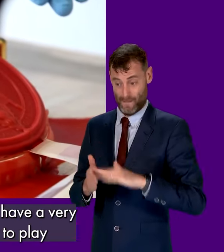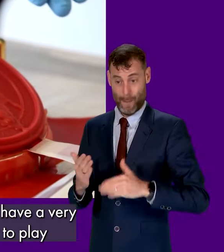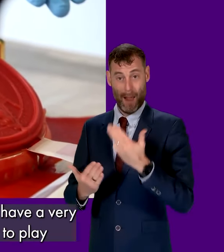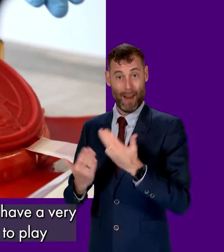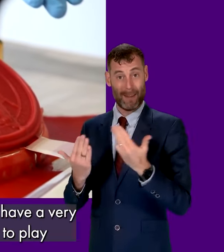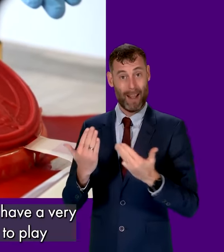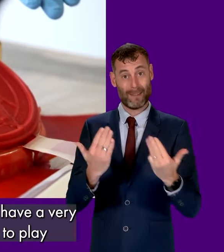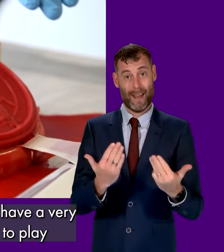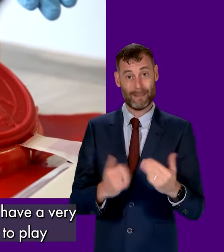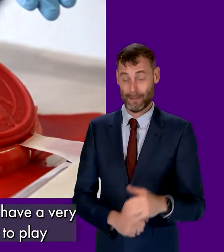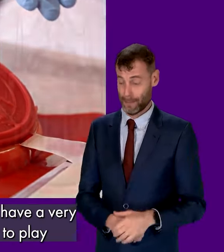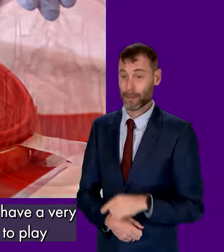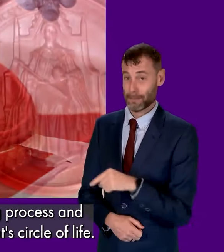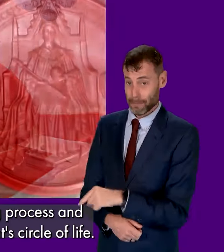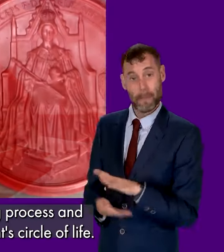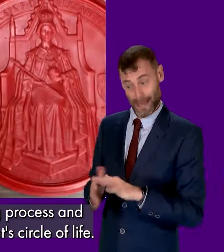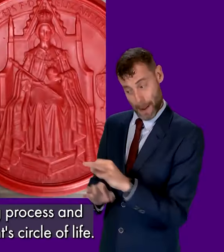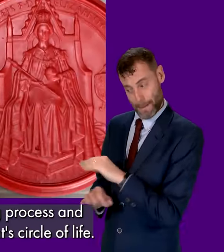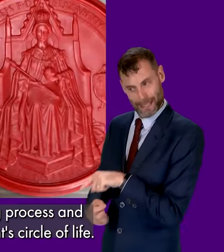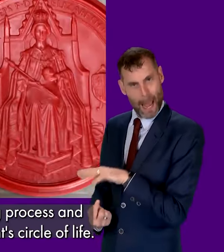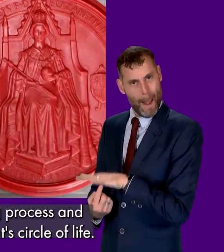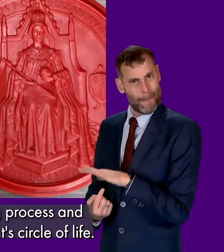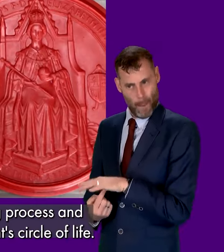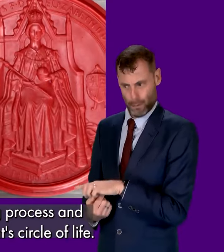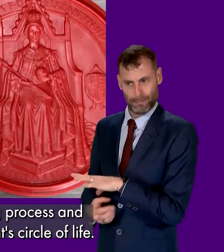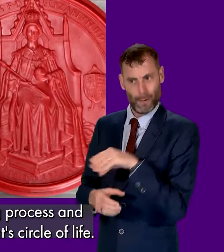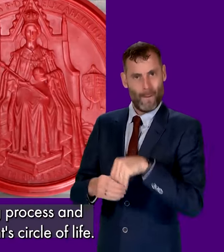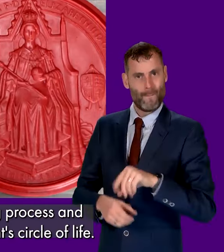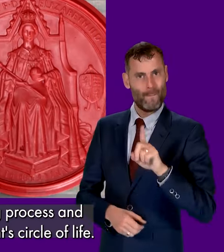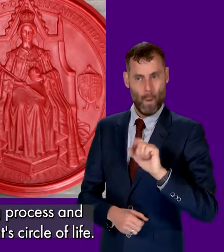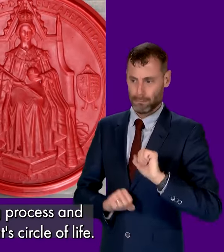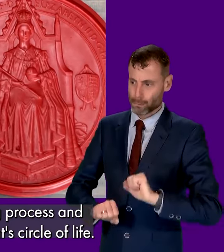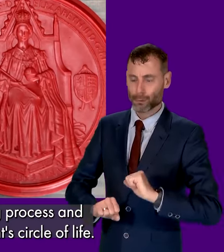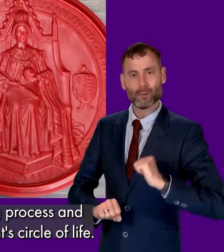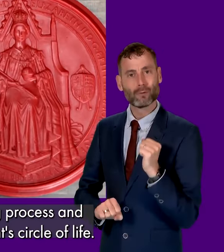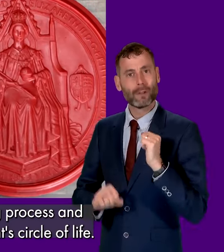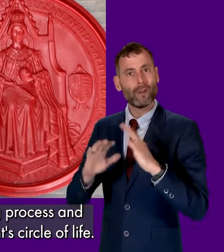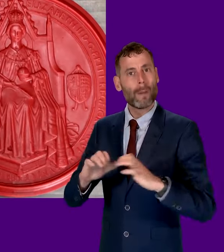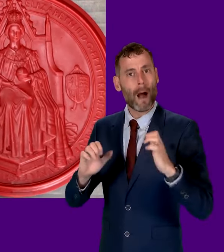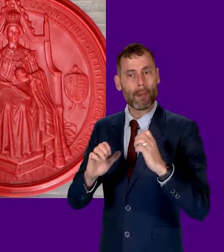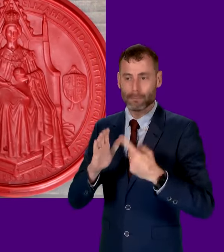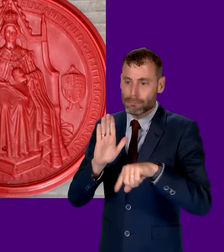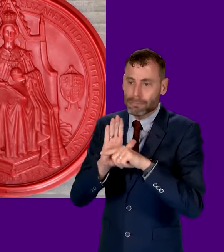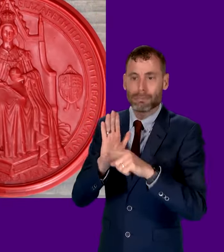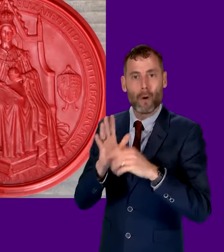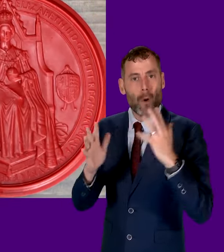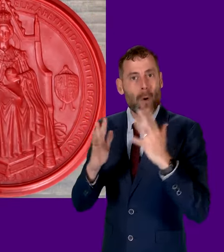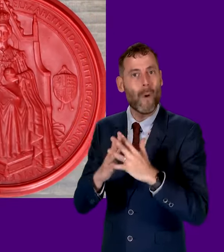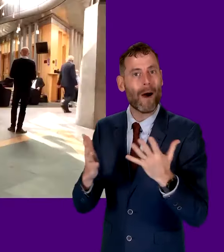therefore, have a very important role to play in the law-making process and the Scottish Parliament's circle of life.